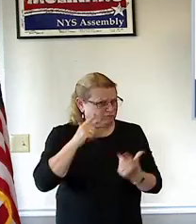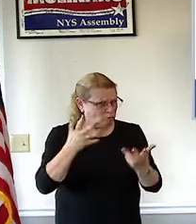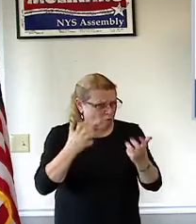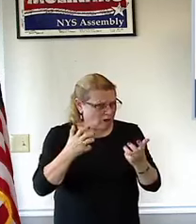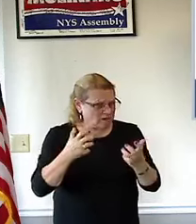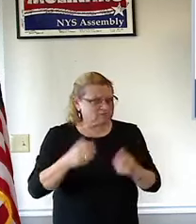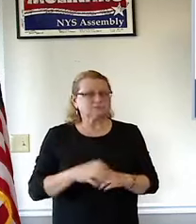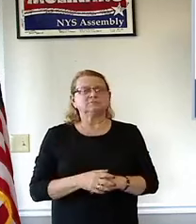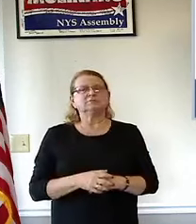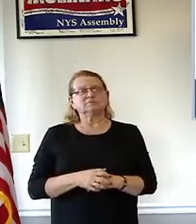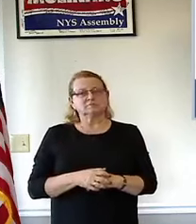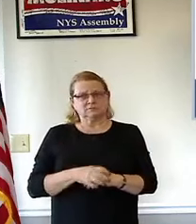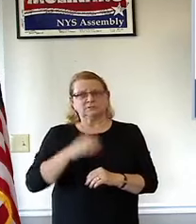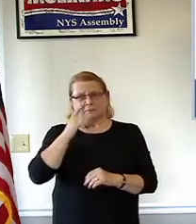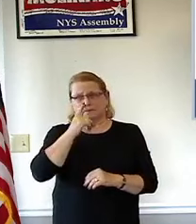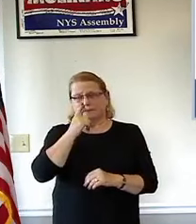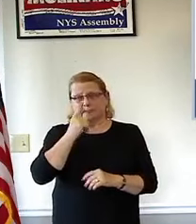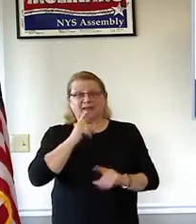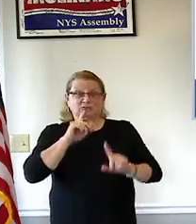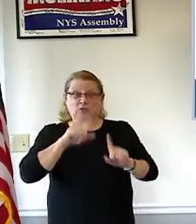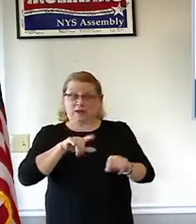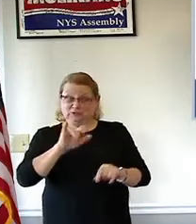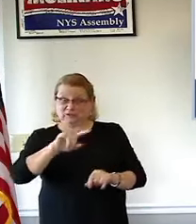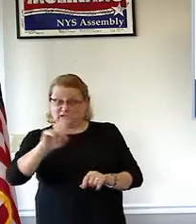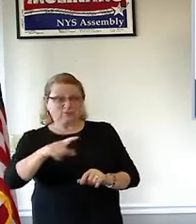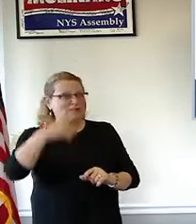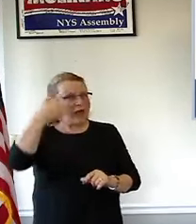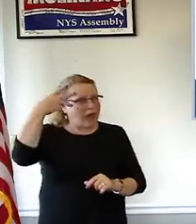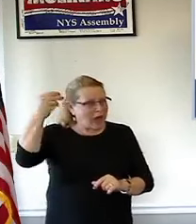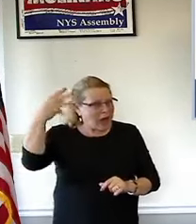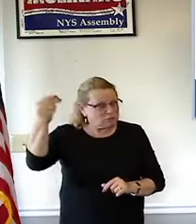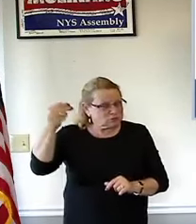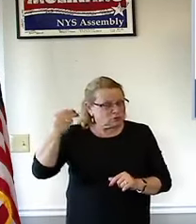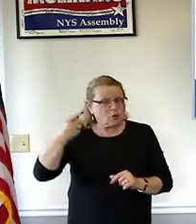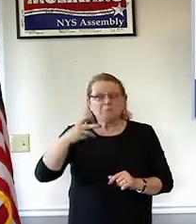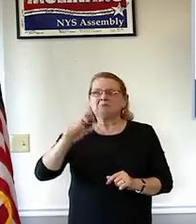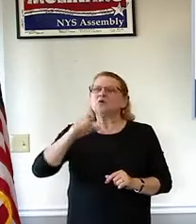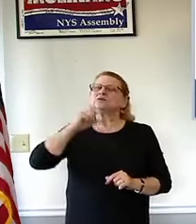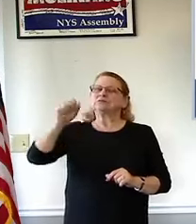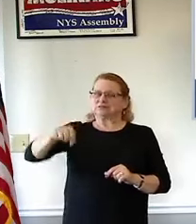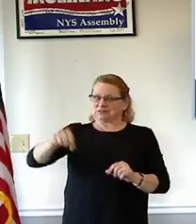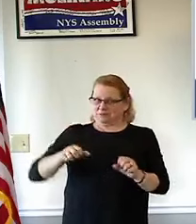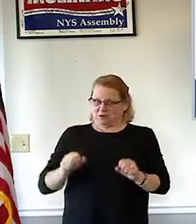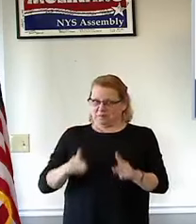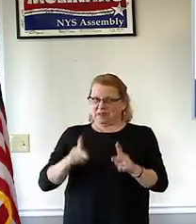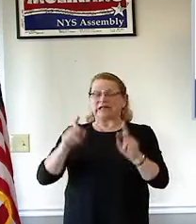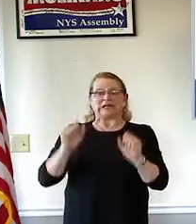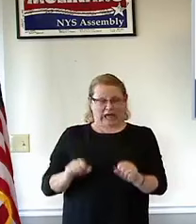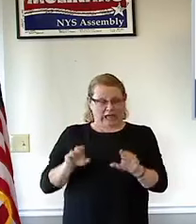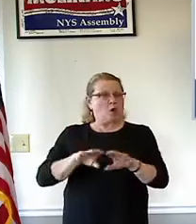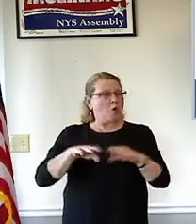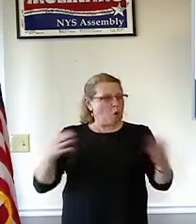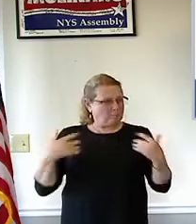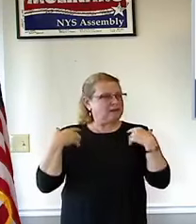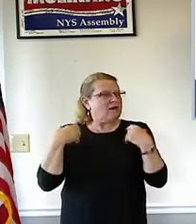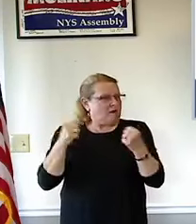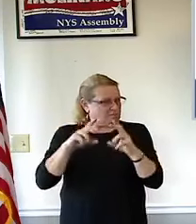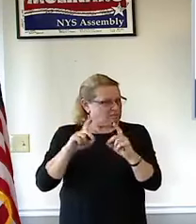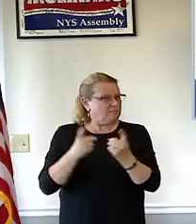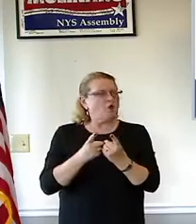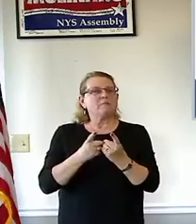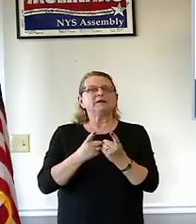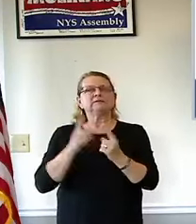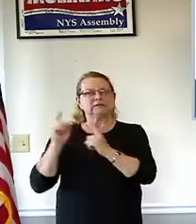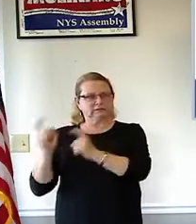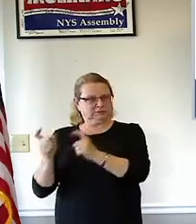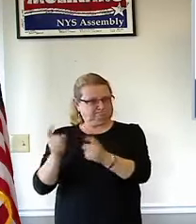so to answer that question, yeah, the outdoor pools are permitted and can open, and the health department has been issuing